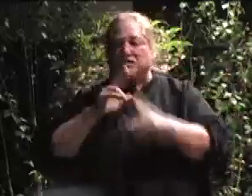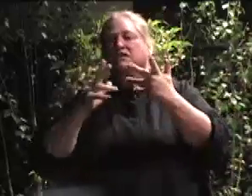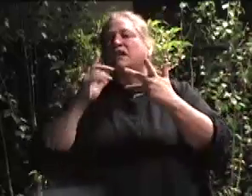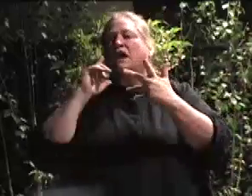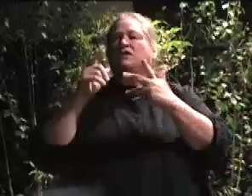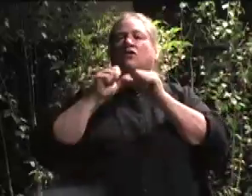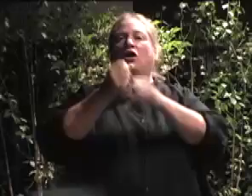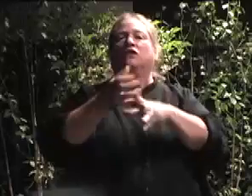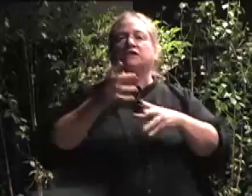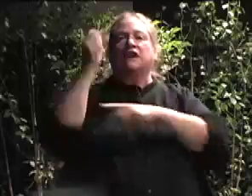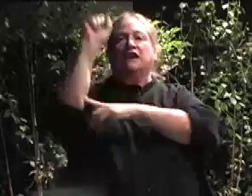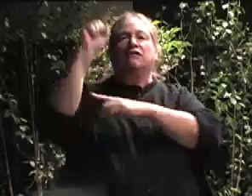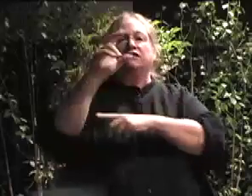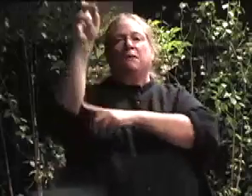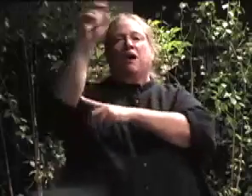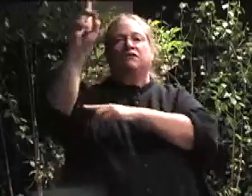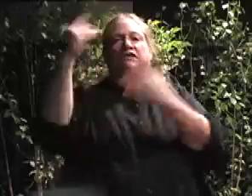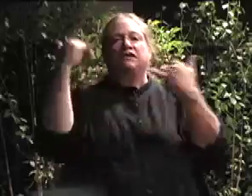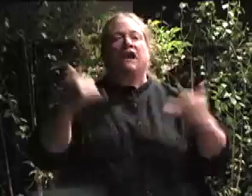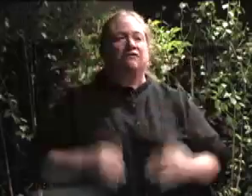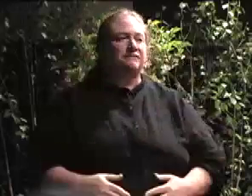and make history. Democracy Moves.